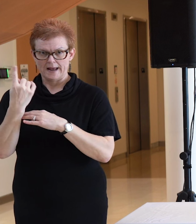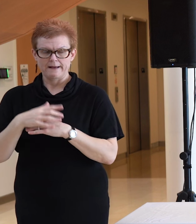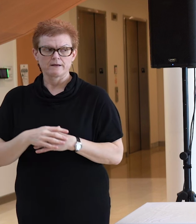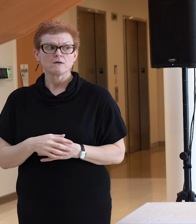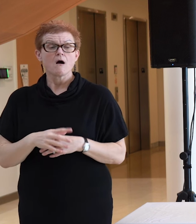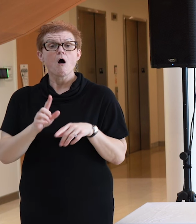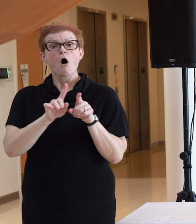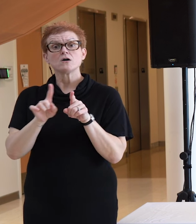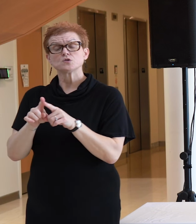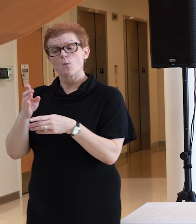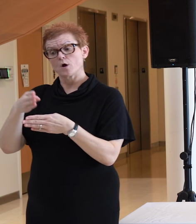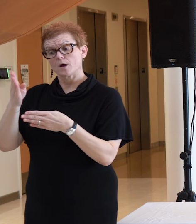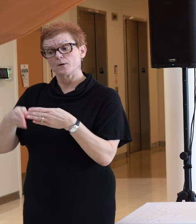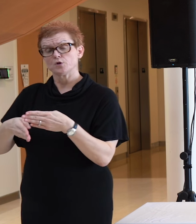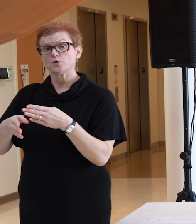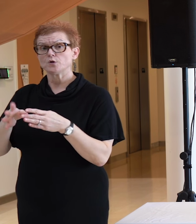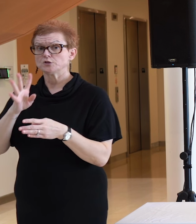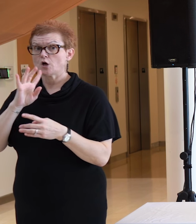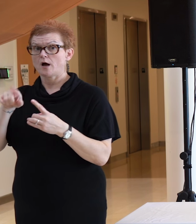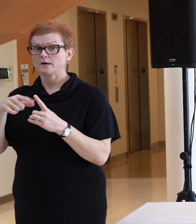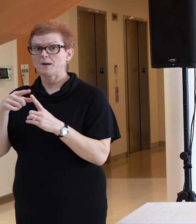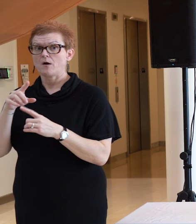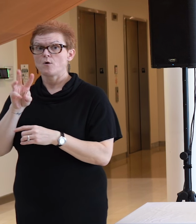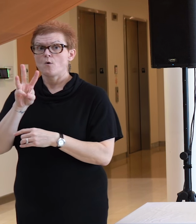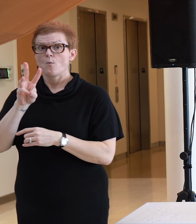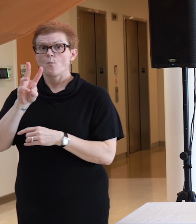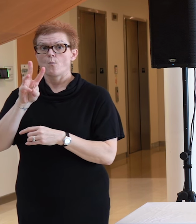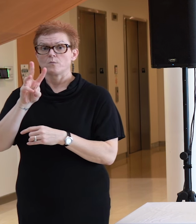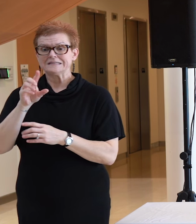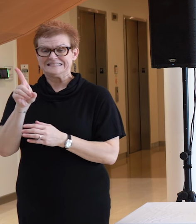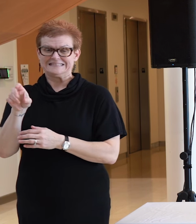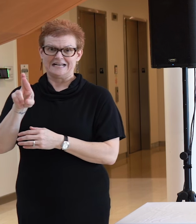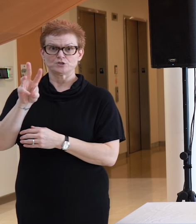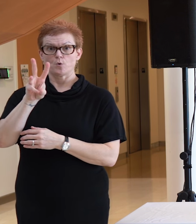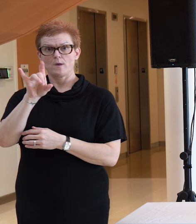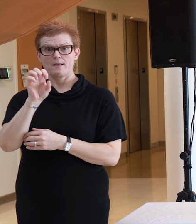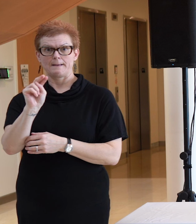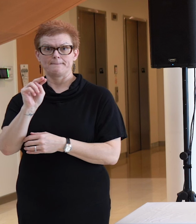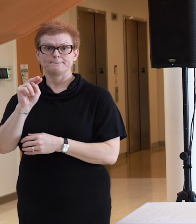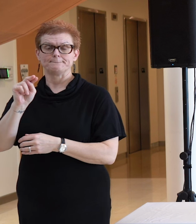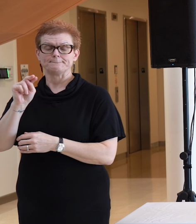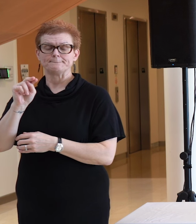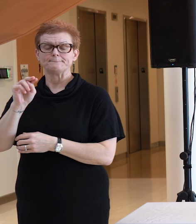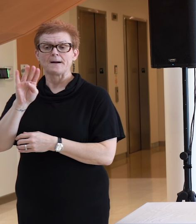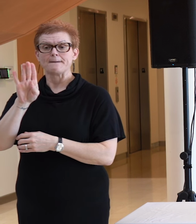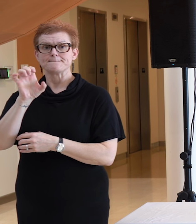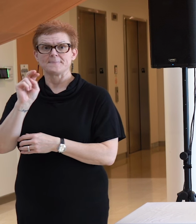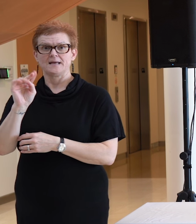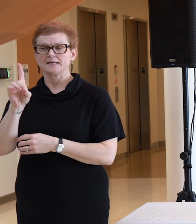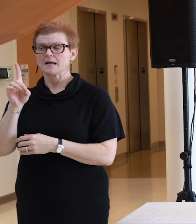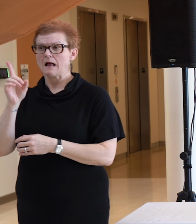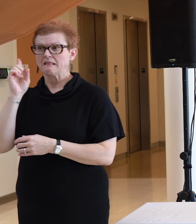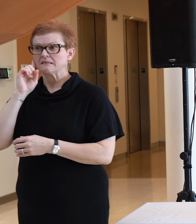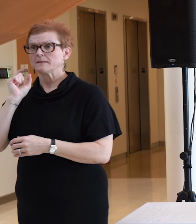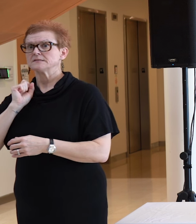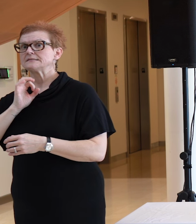like to conclude to talk about Dr. William Benton. And I must share one of my employees, I think she's hiding back